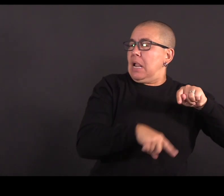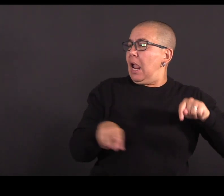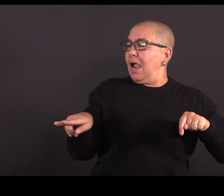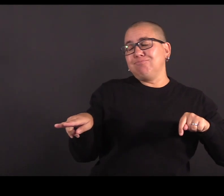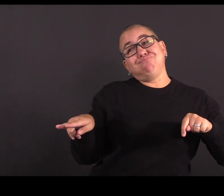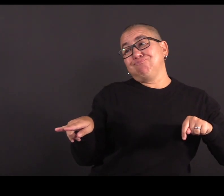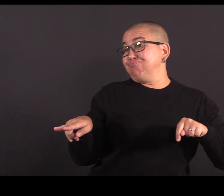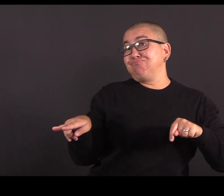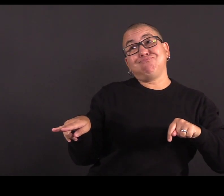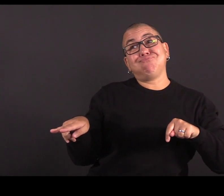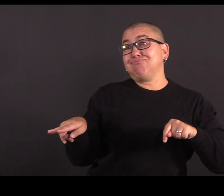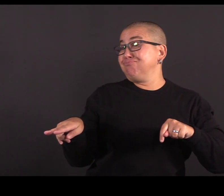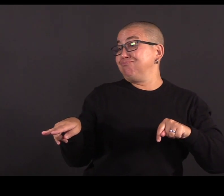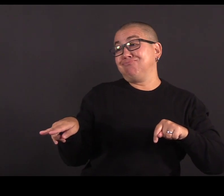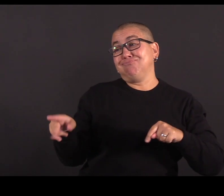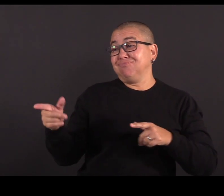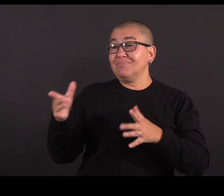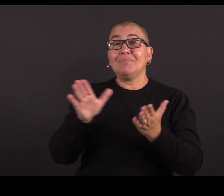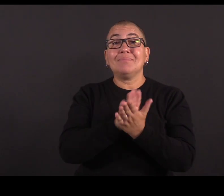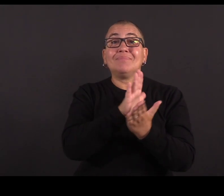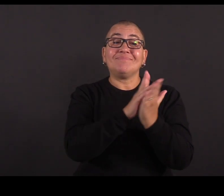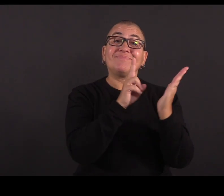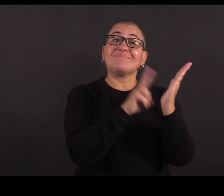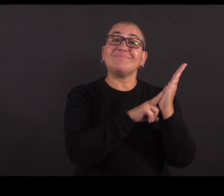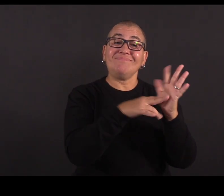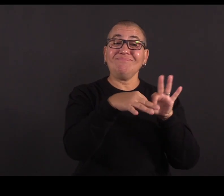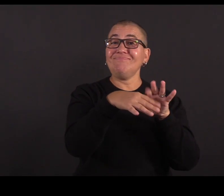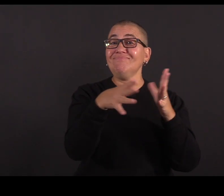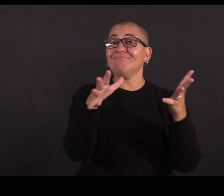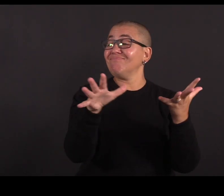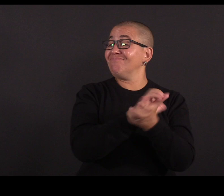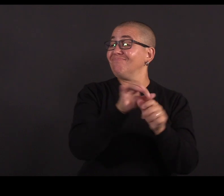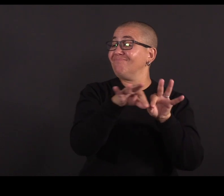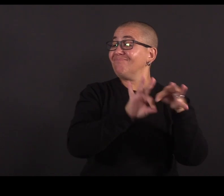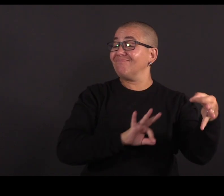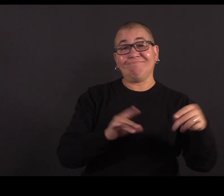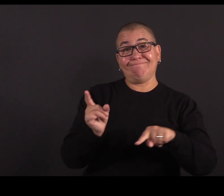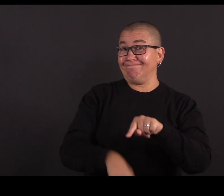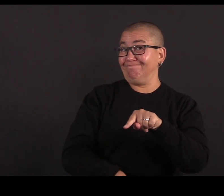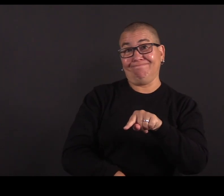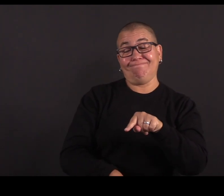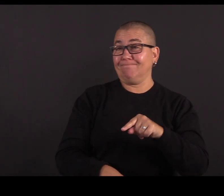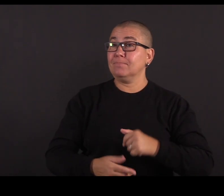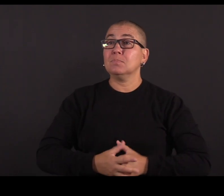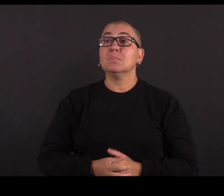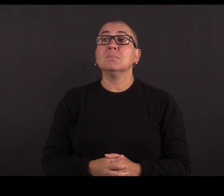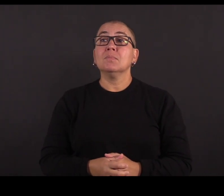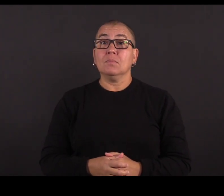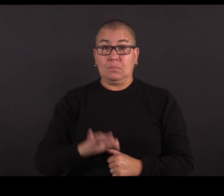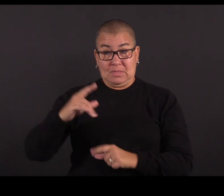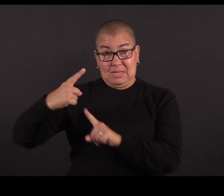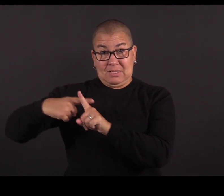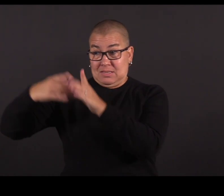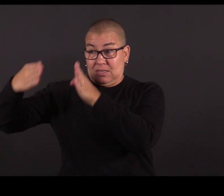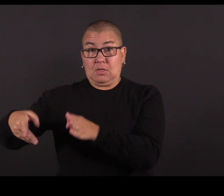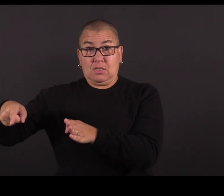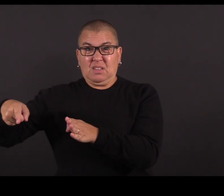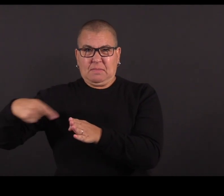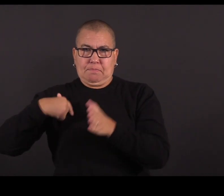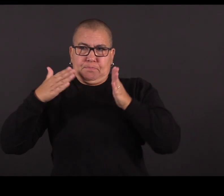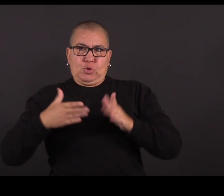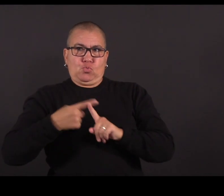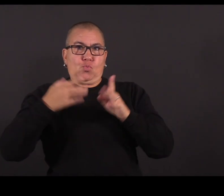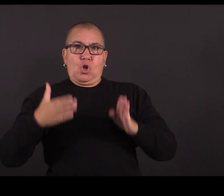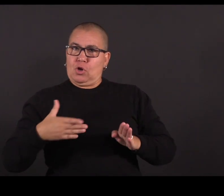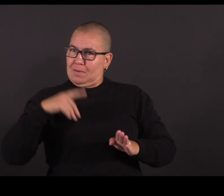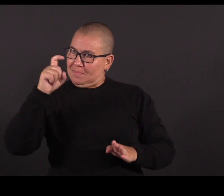of a tenant because of violence or abuse. The tenant must be allowed to stay in a unit if there has